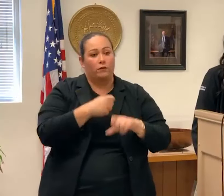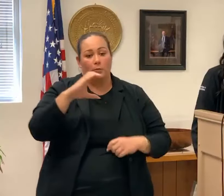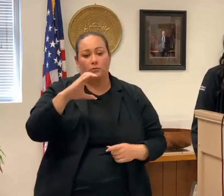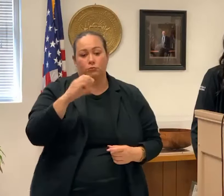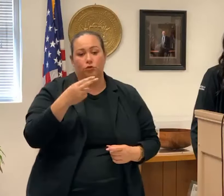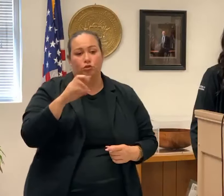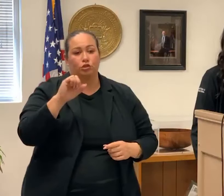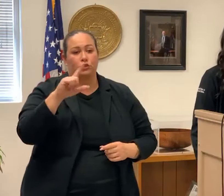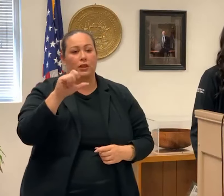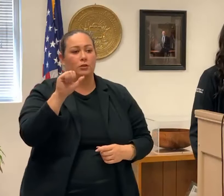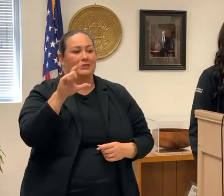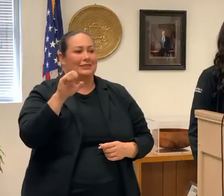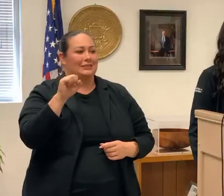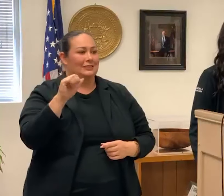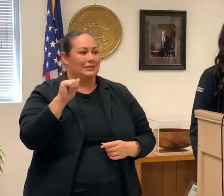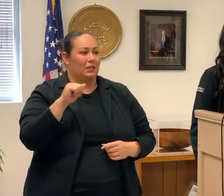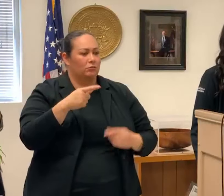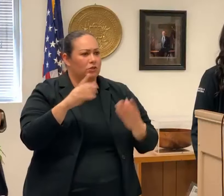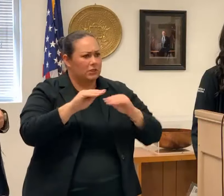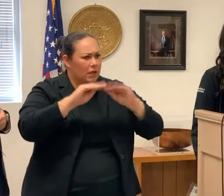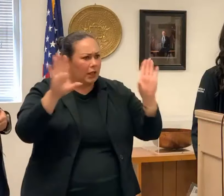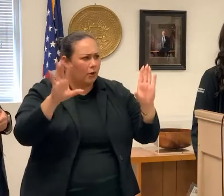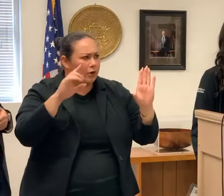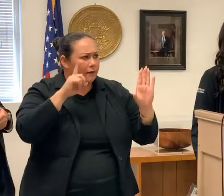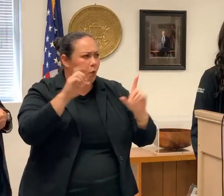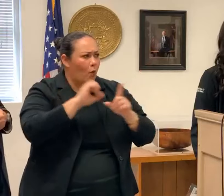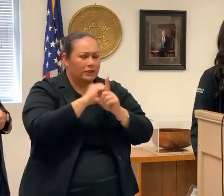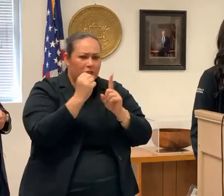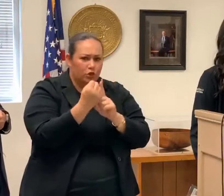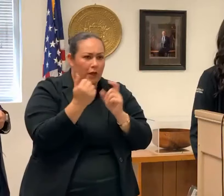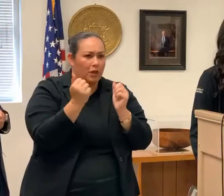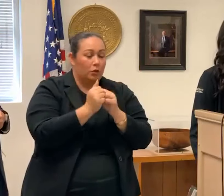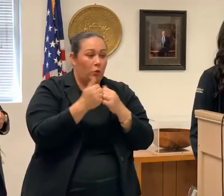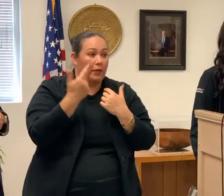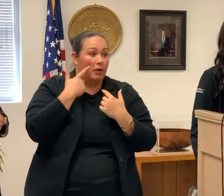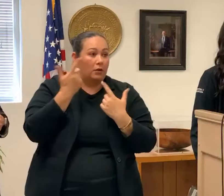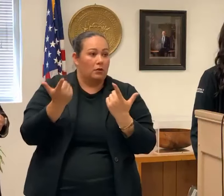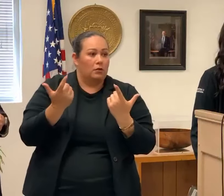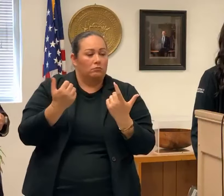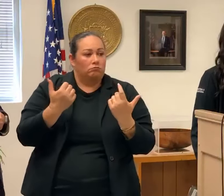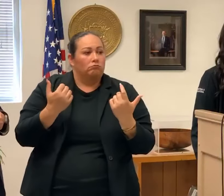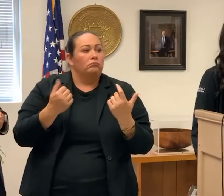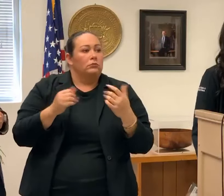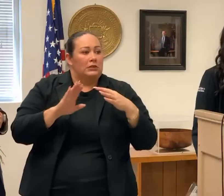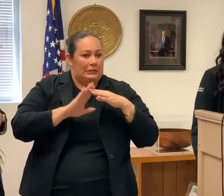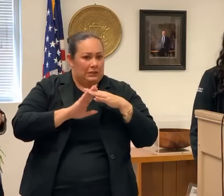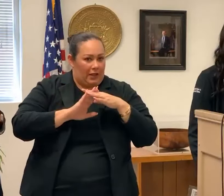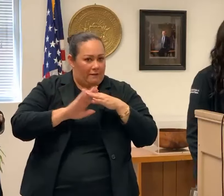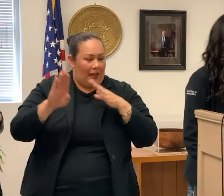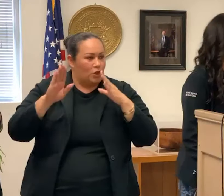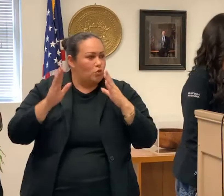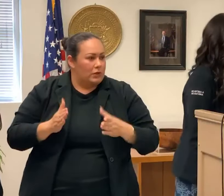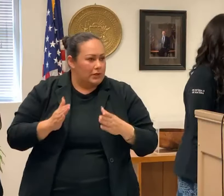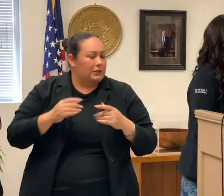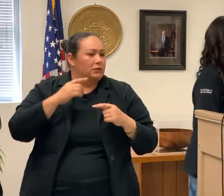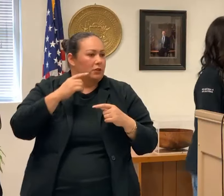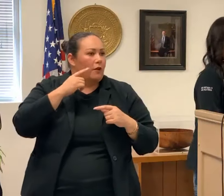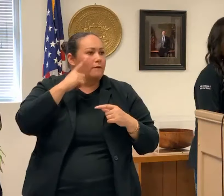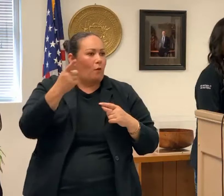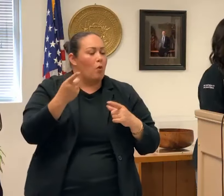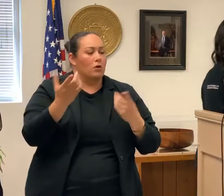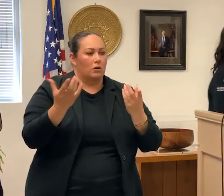is around clarity regarding the situation with evacuees at the Sands of Kahana. Mahalo,